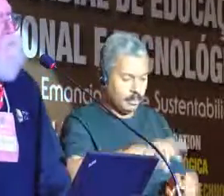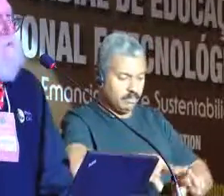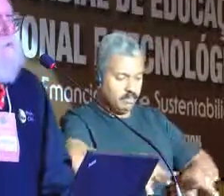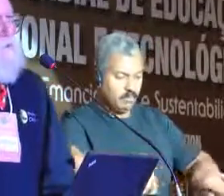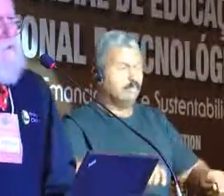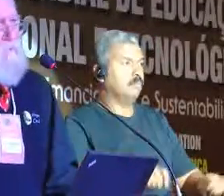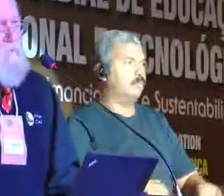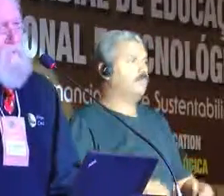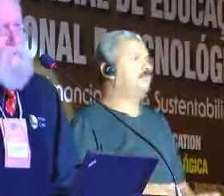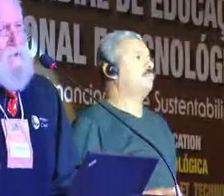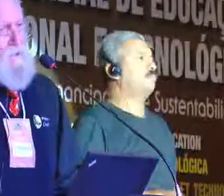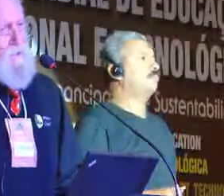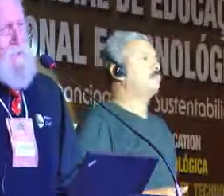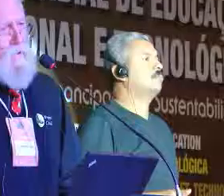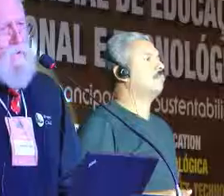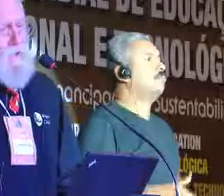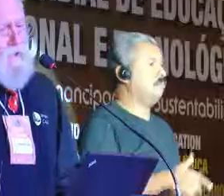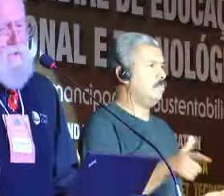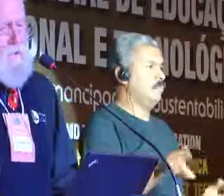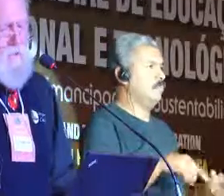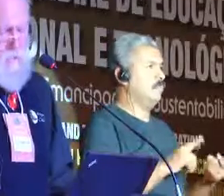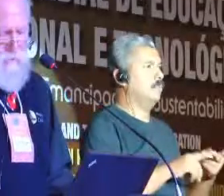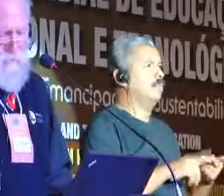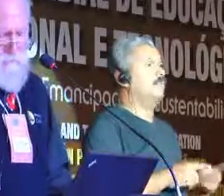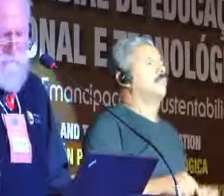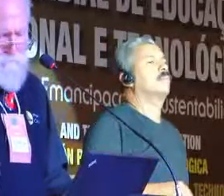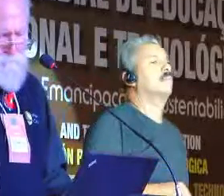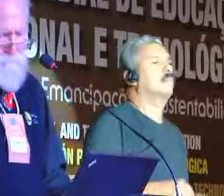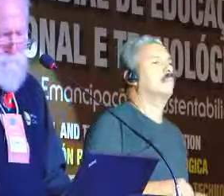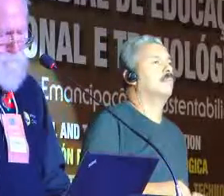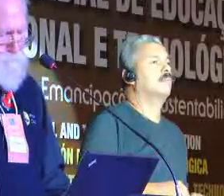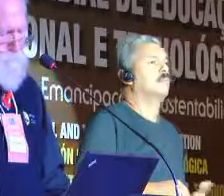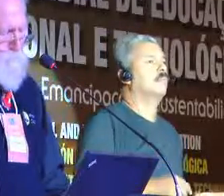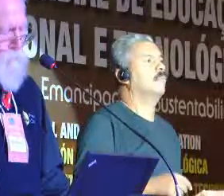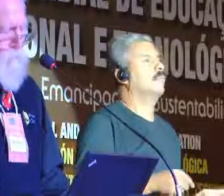Let's take a look at a university computer science course.